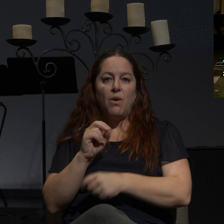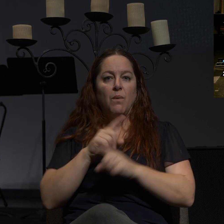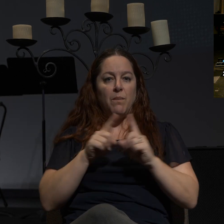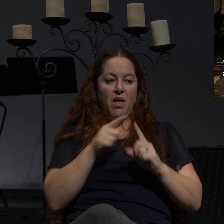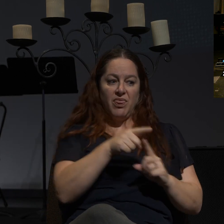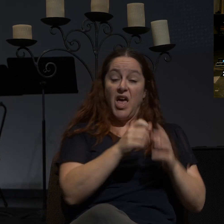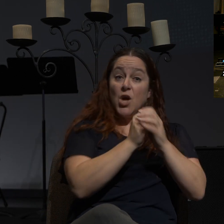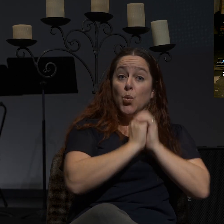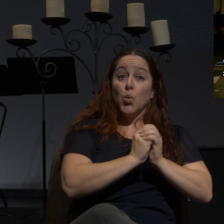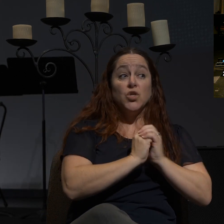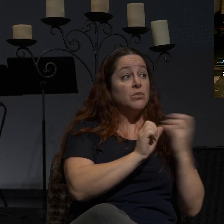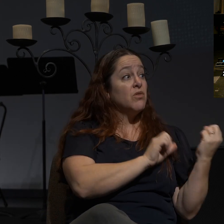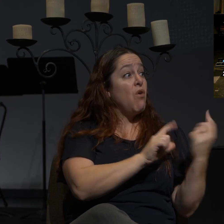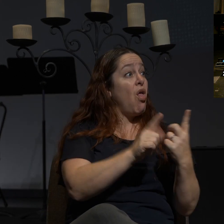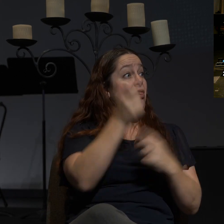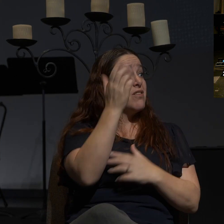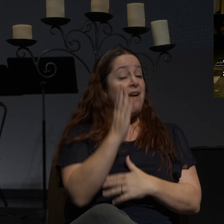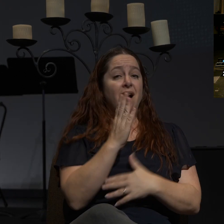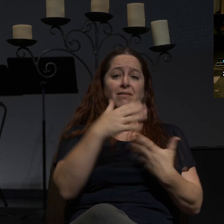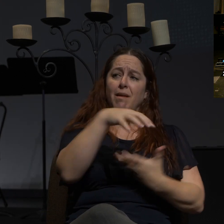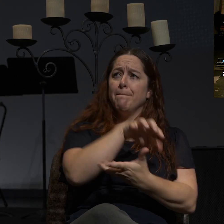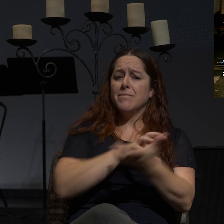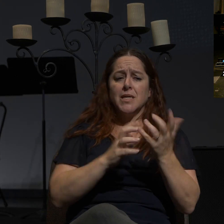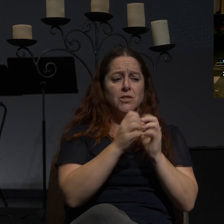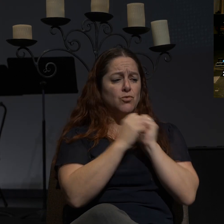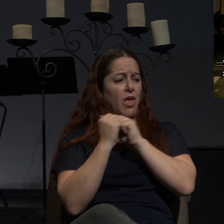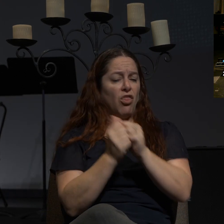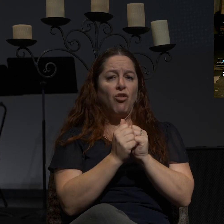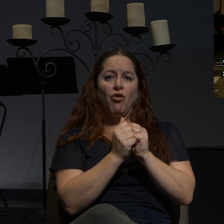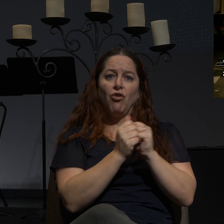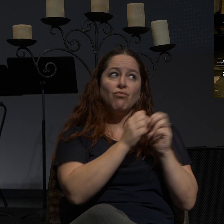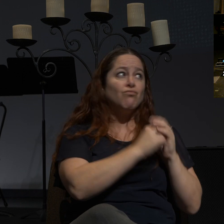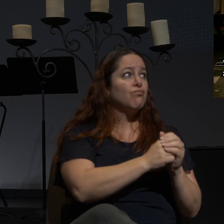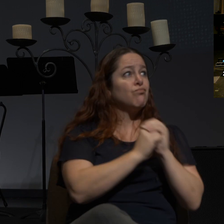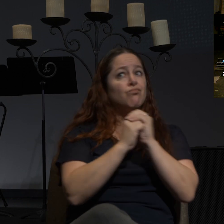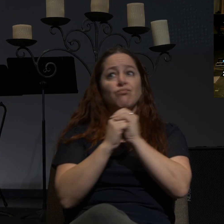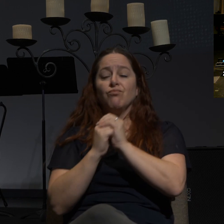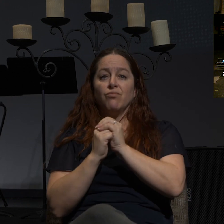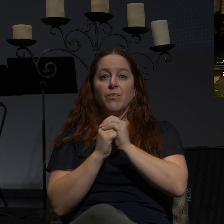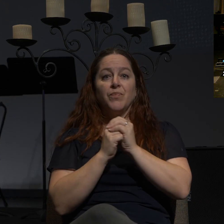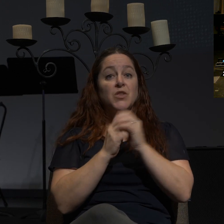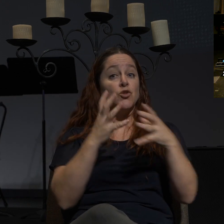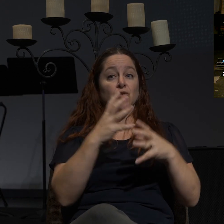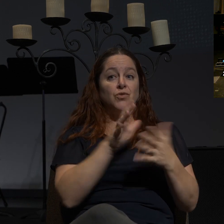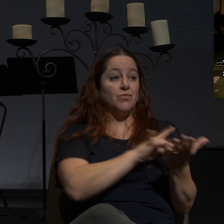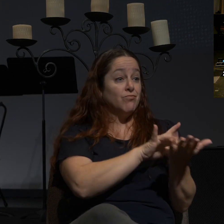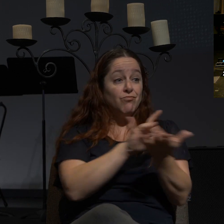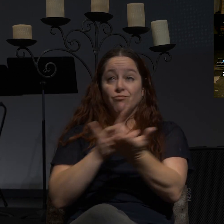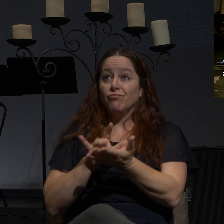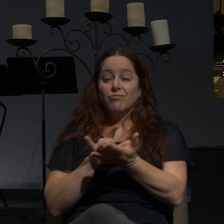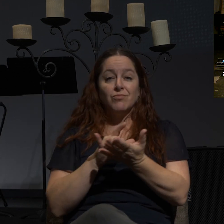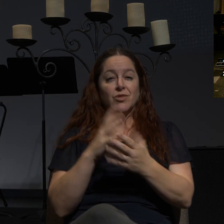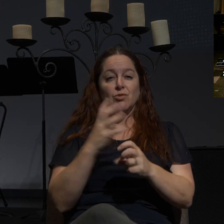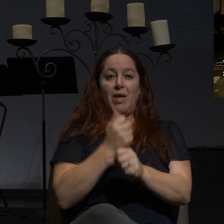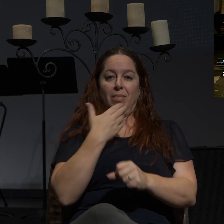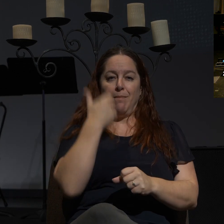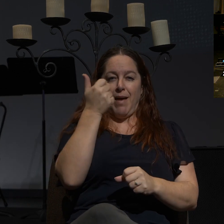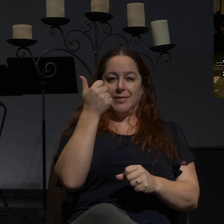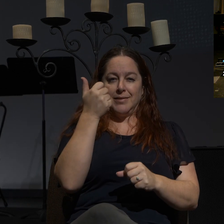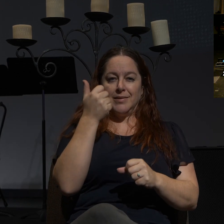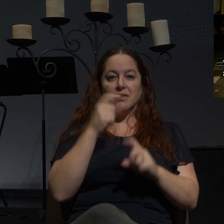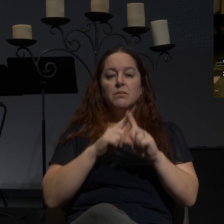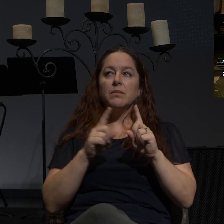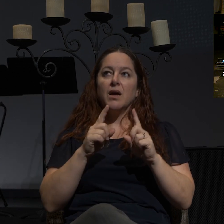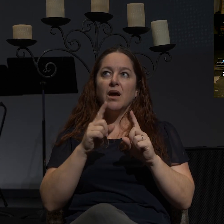the worship of all the gods and let's mix them all together to get the best out of life. And all God really